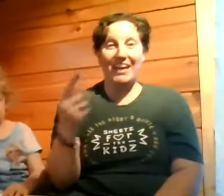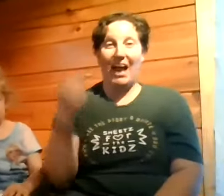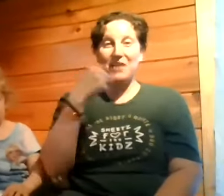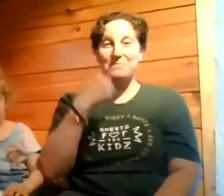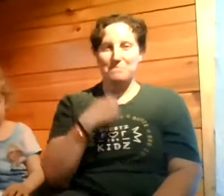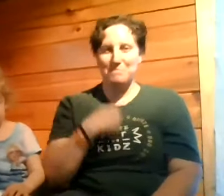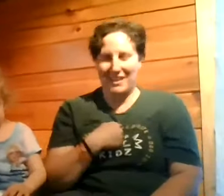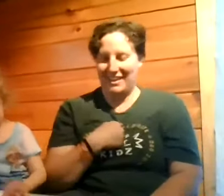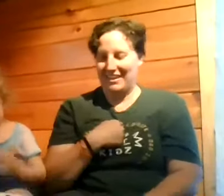Goldfish looking at me.